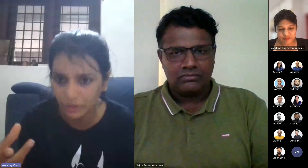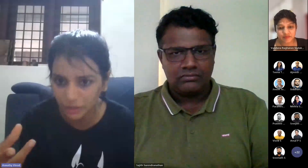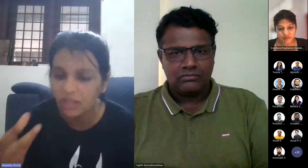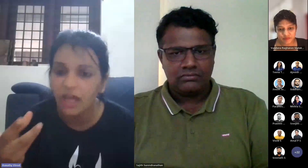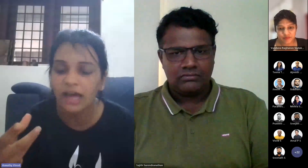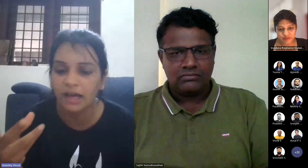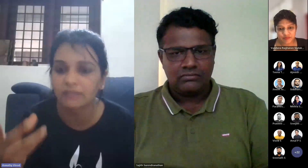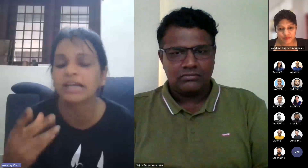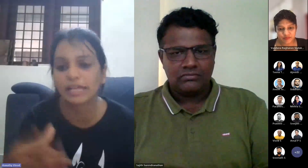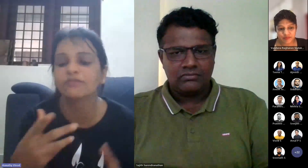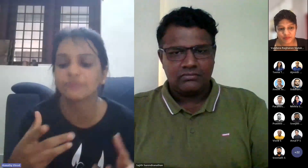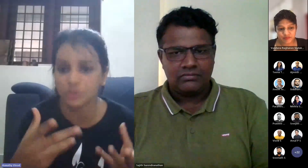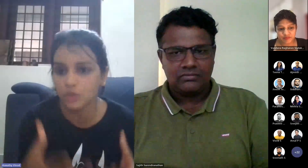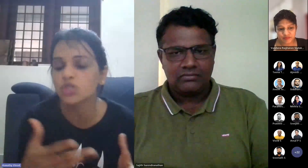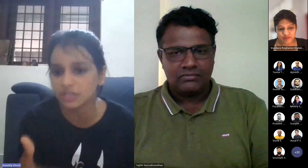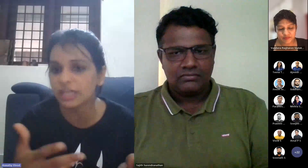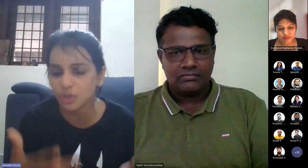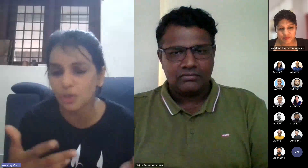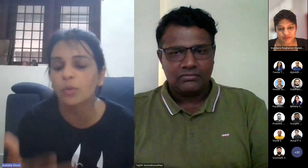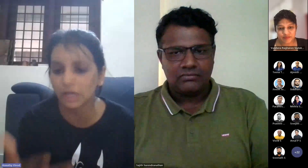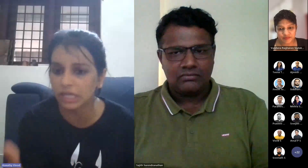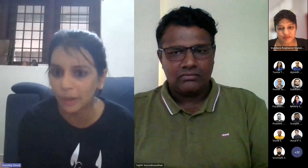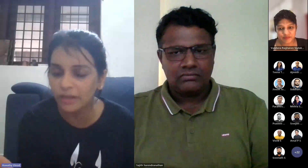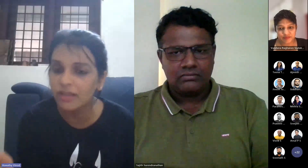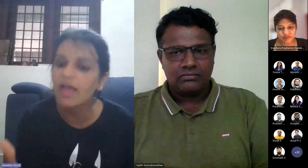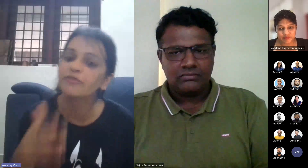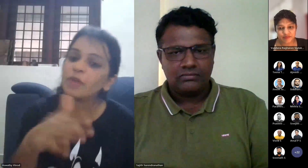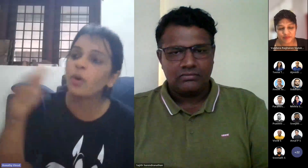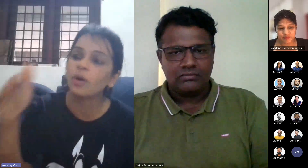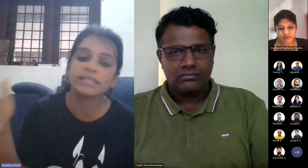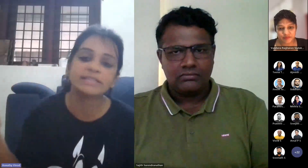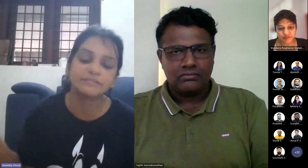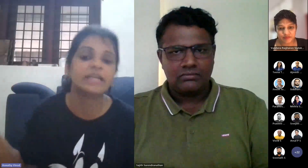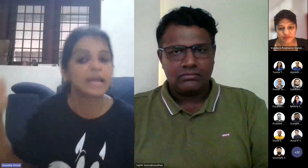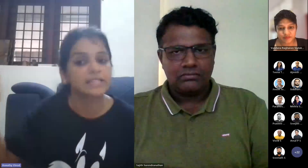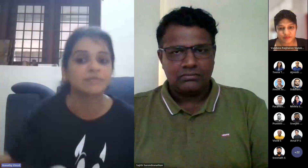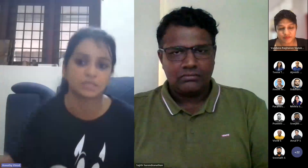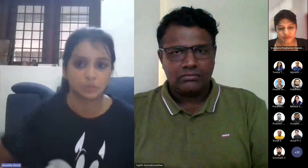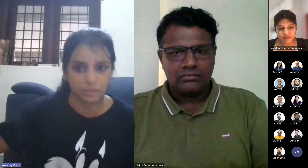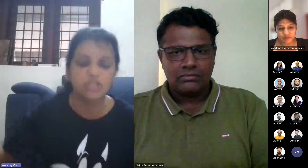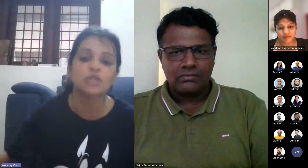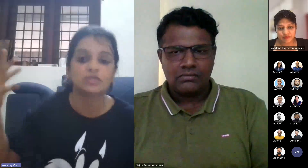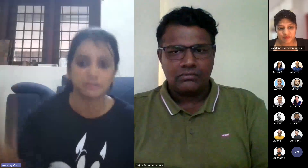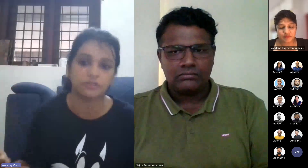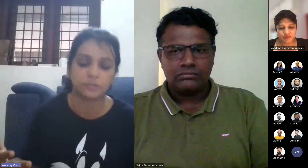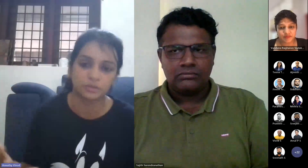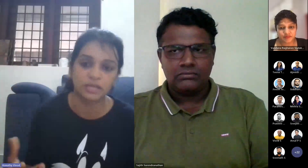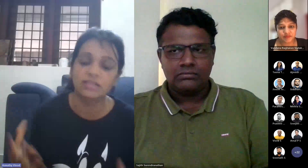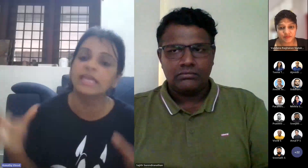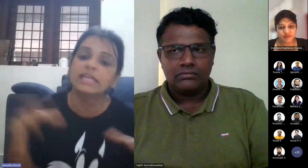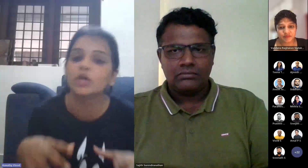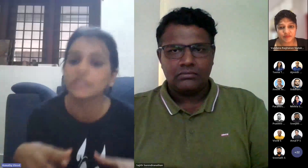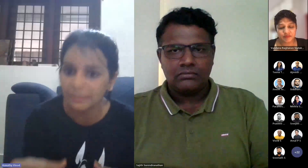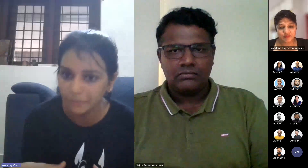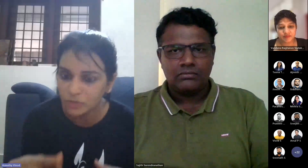knowledge about the kind of solutions that you are working on, from all these different kinds of personas, which include the different